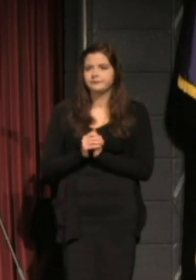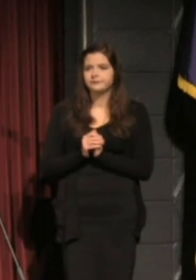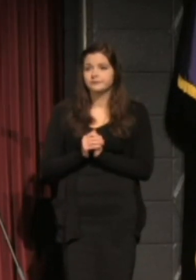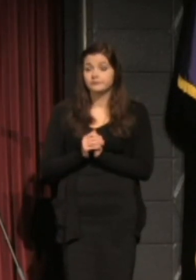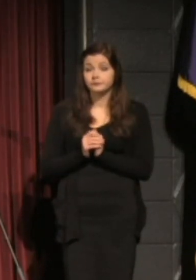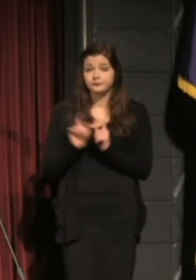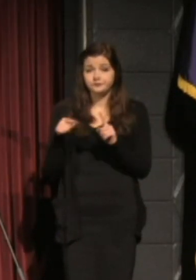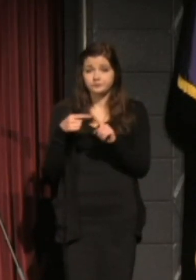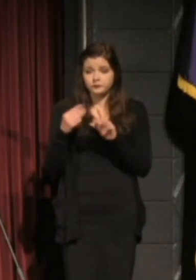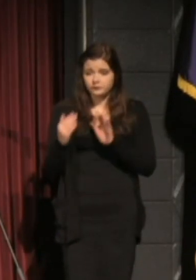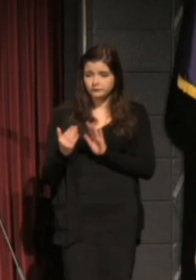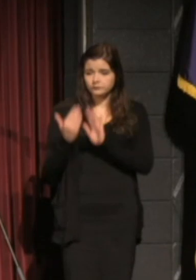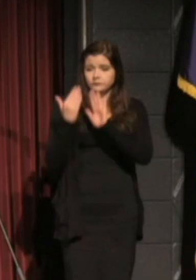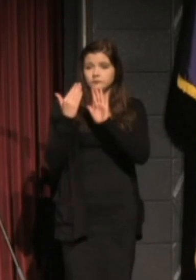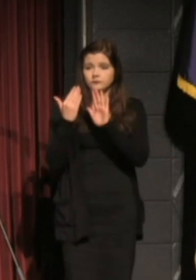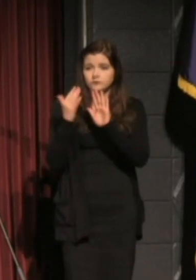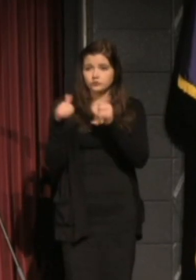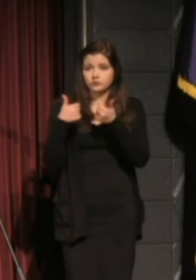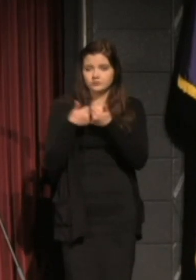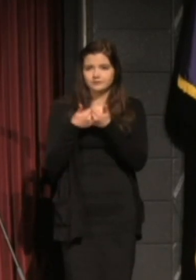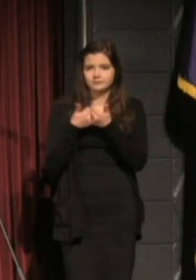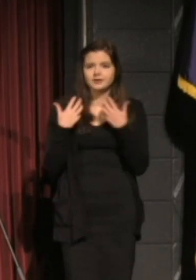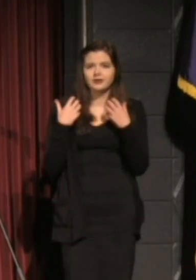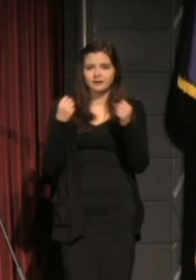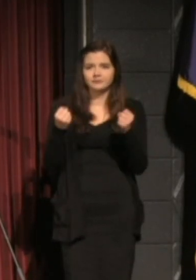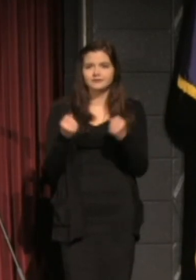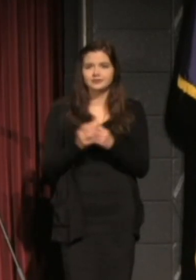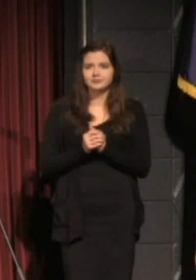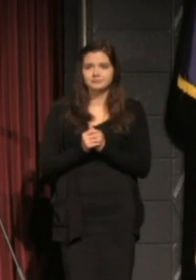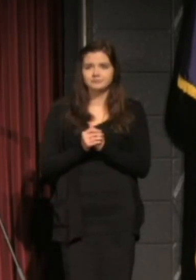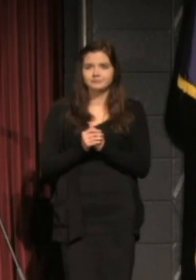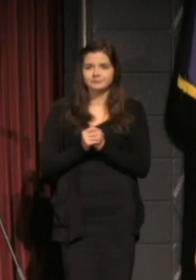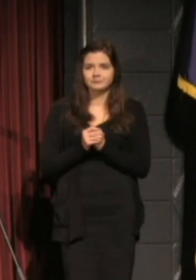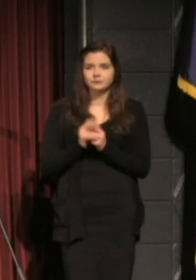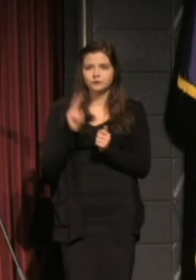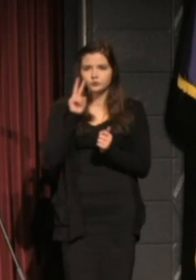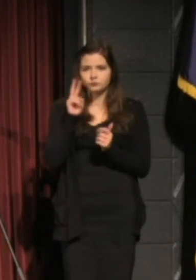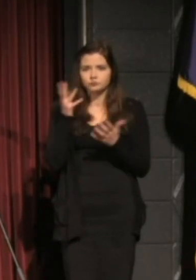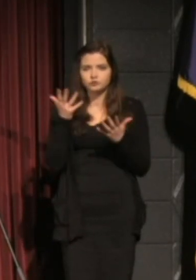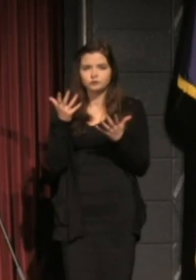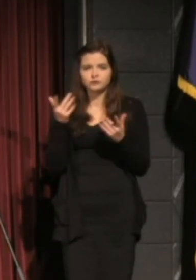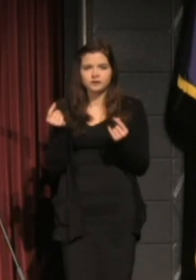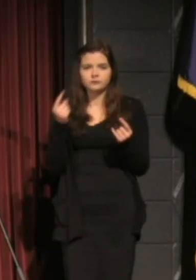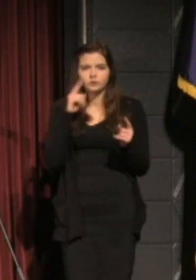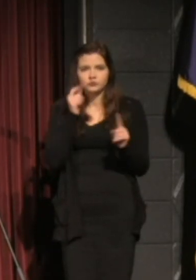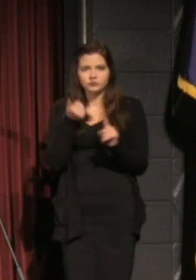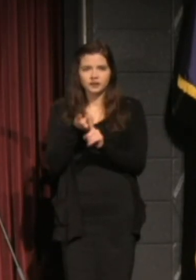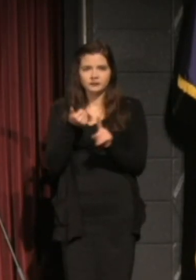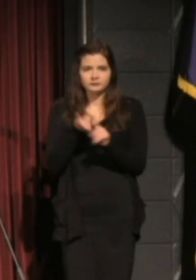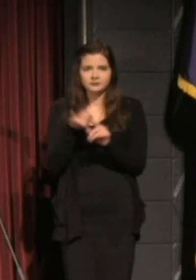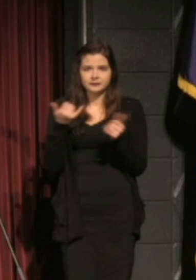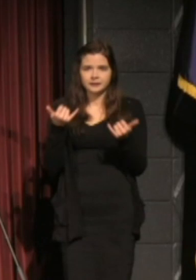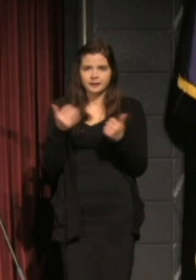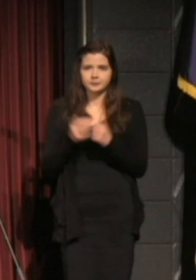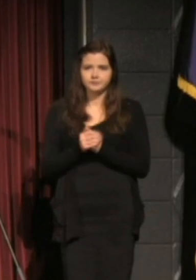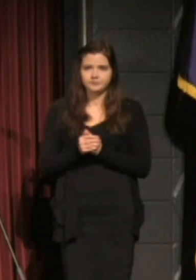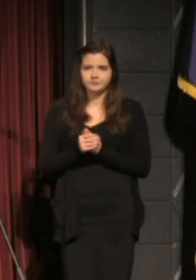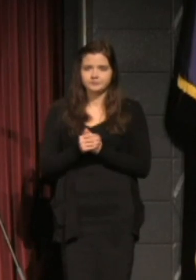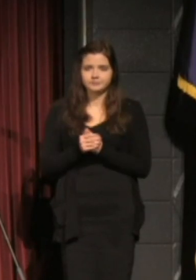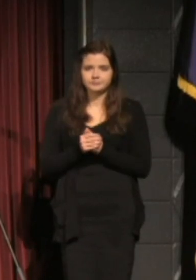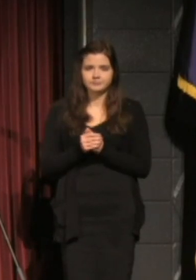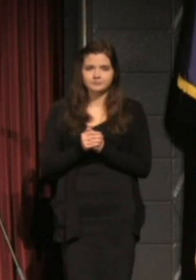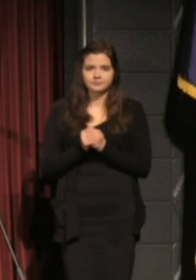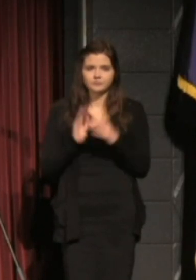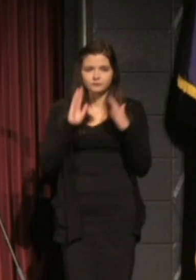As you face these challenges, be confident. Look at what you've accomplished for yourselves today. You've